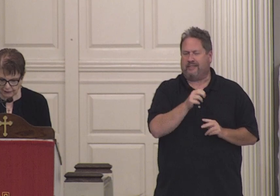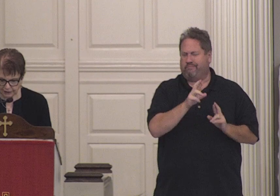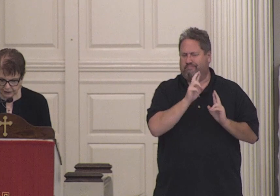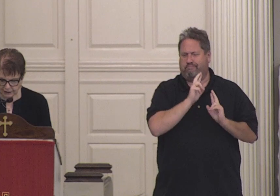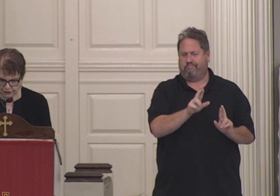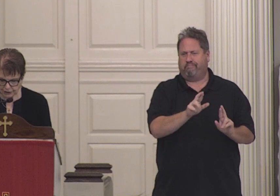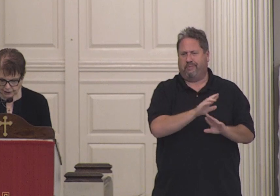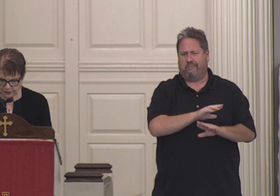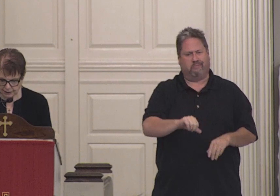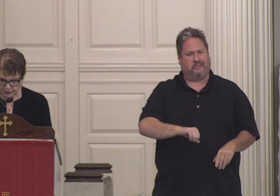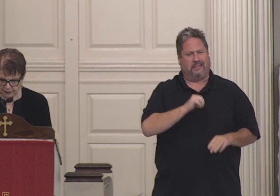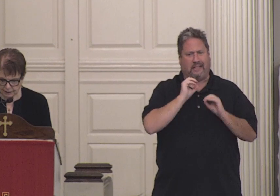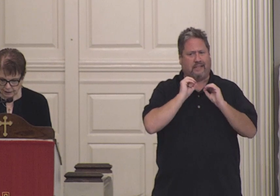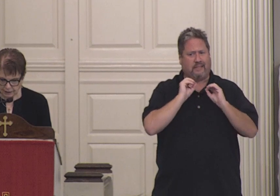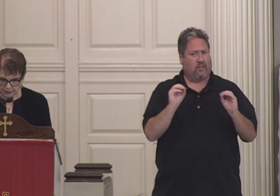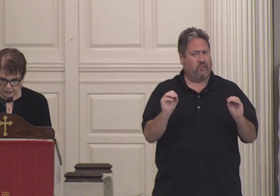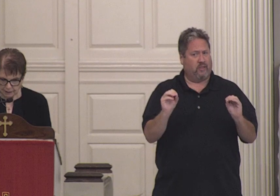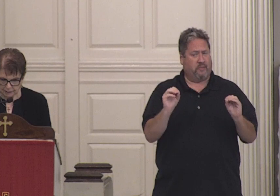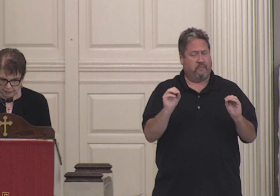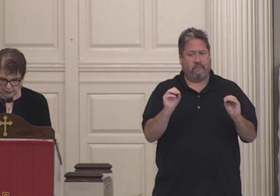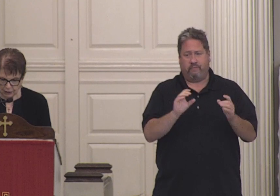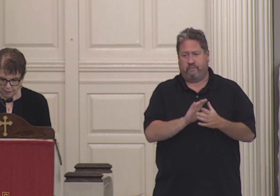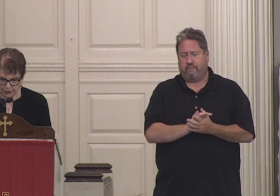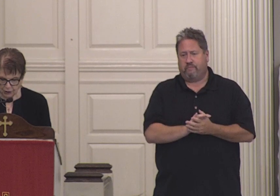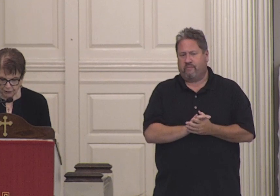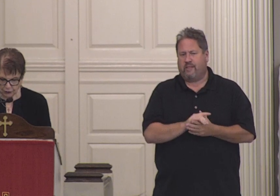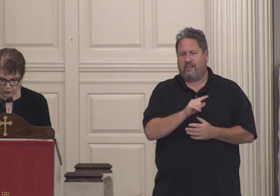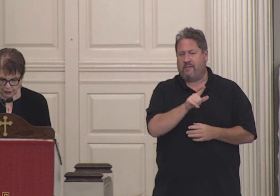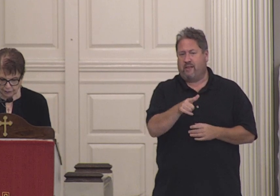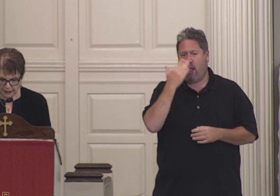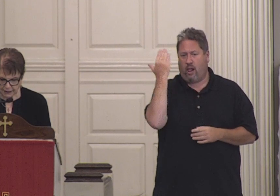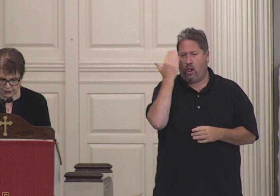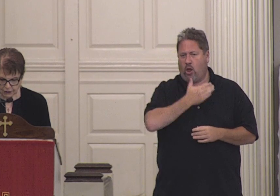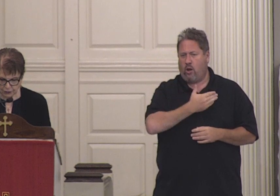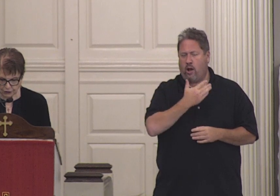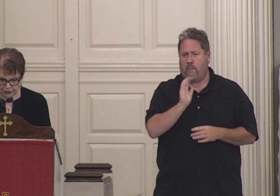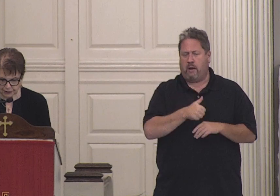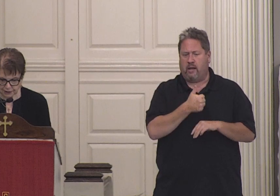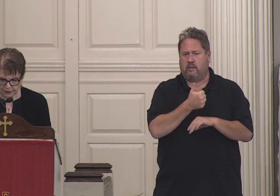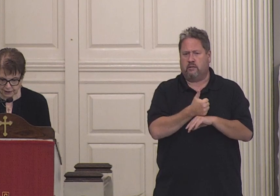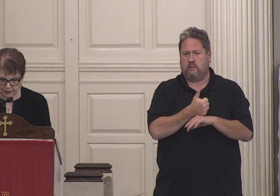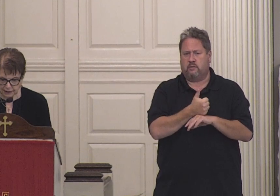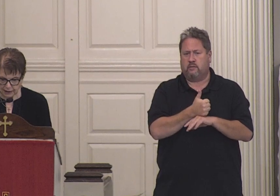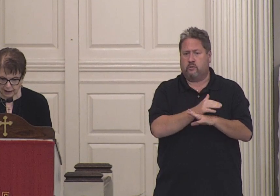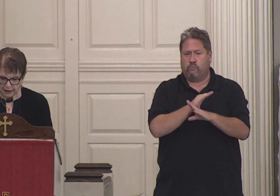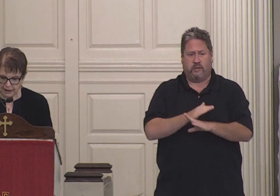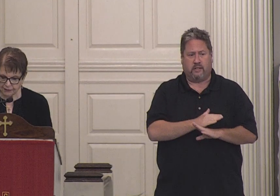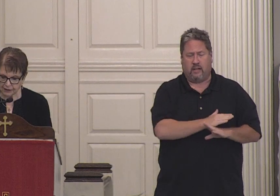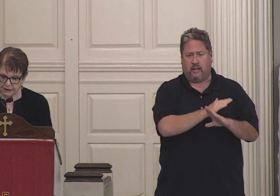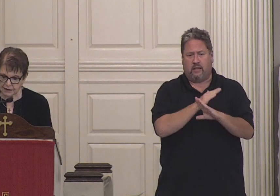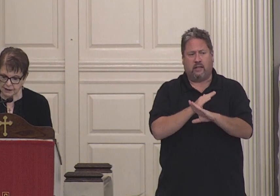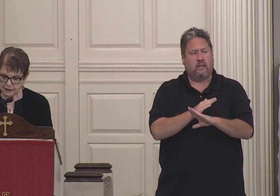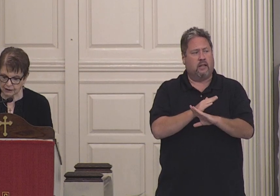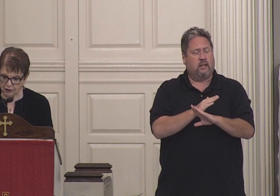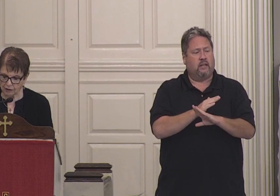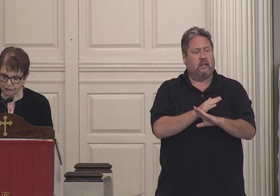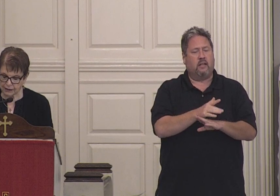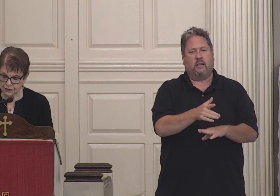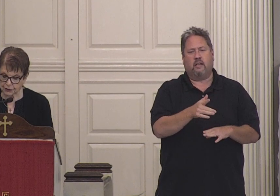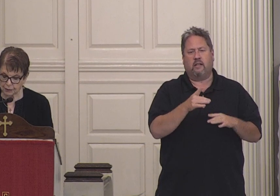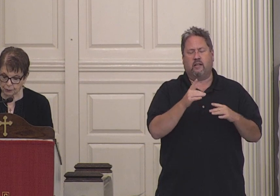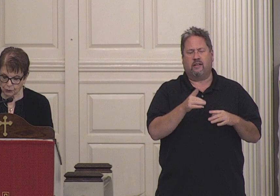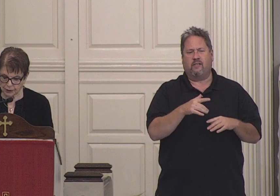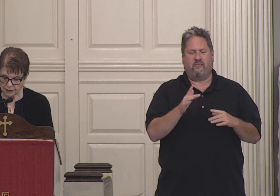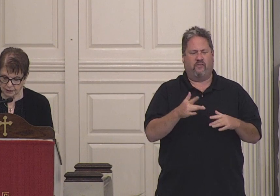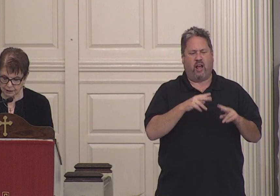and life conditions may not be overlooked by institutions and never considered of